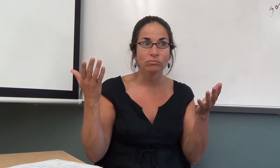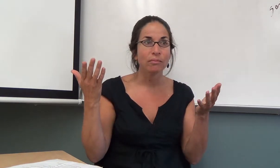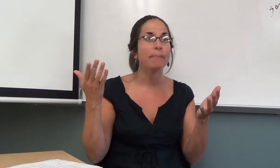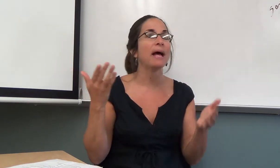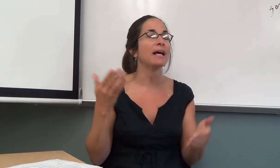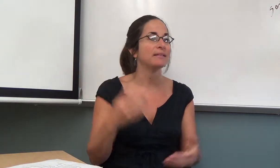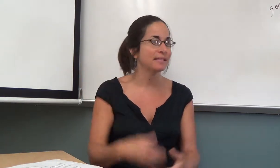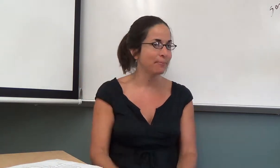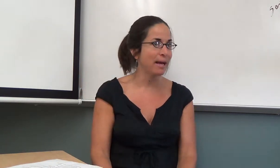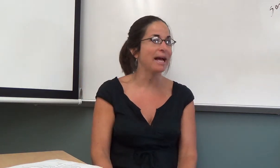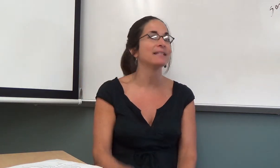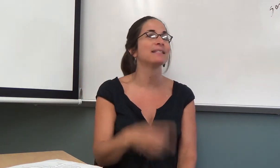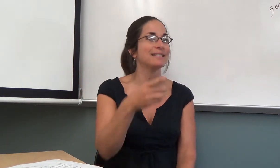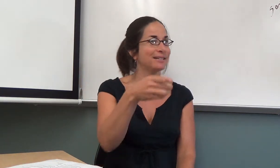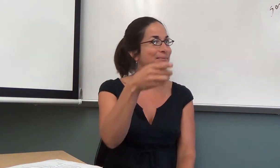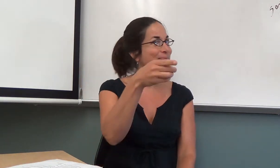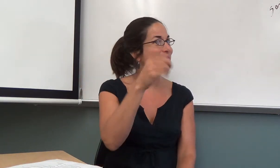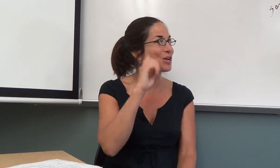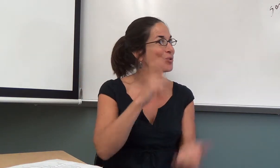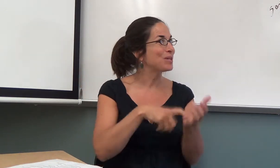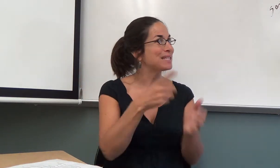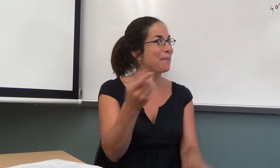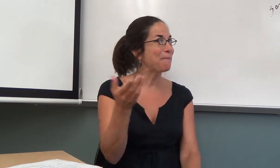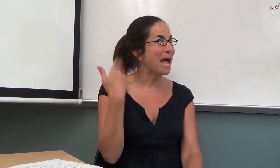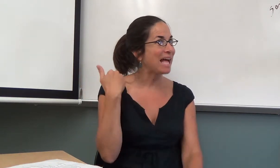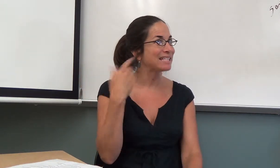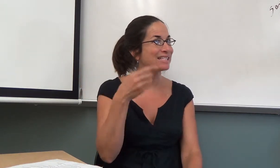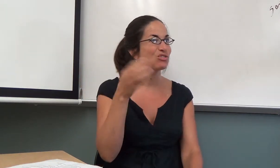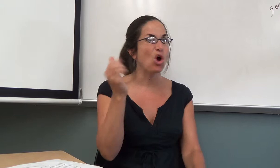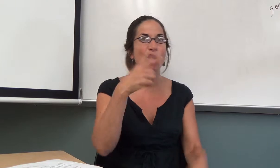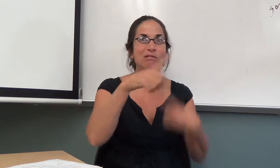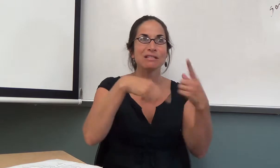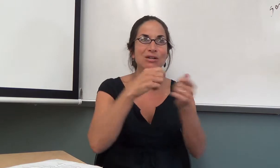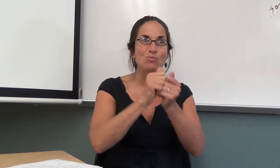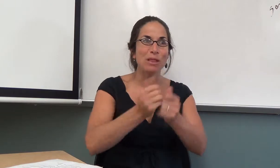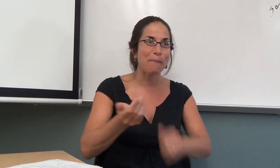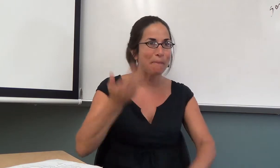Defended. past? Nice. I get you guys doing this now. We're all going to do this together every time it's past.